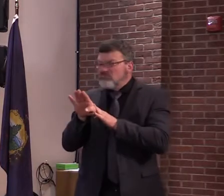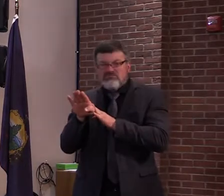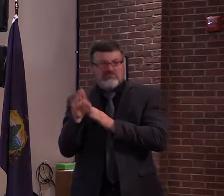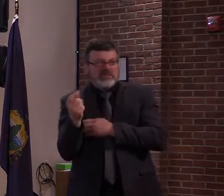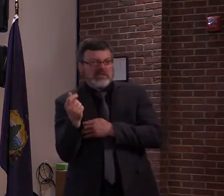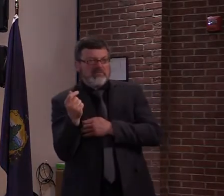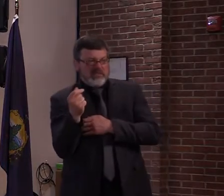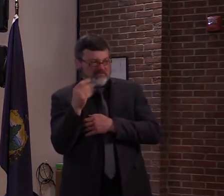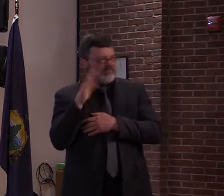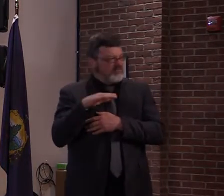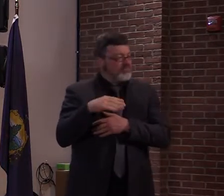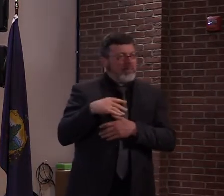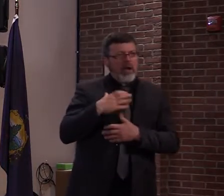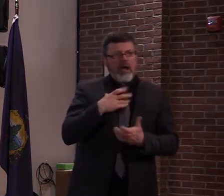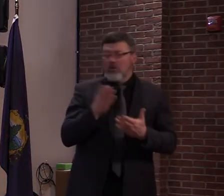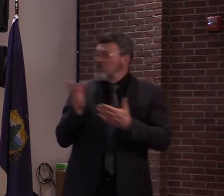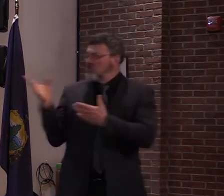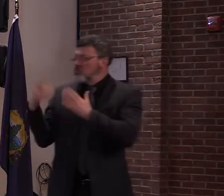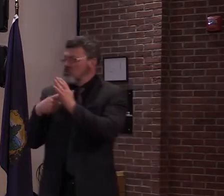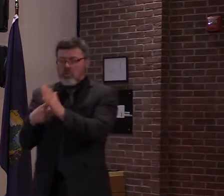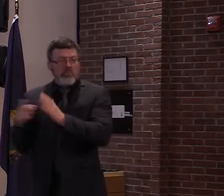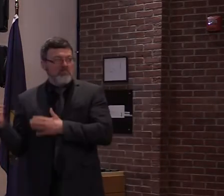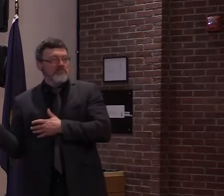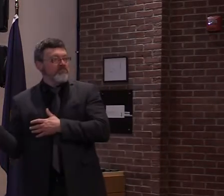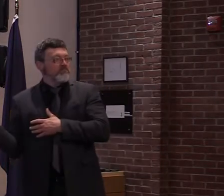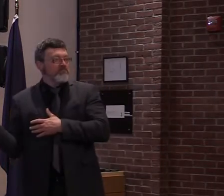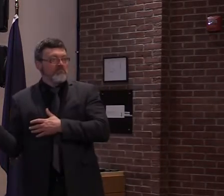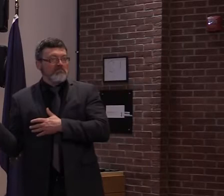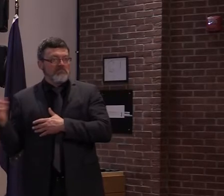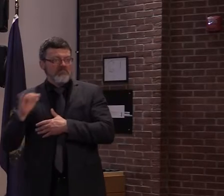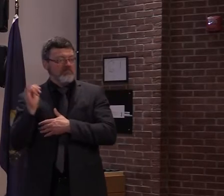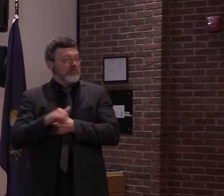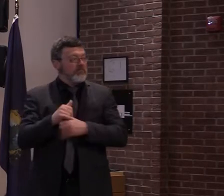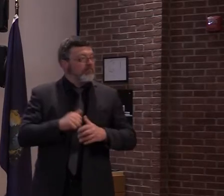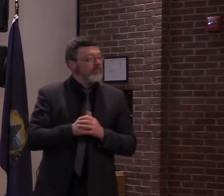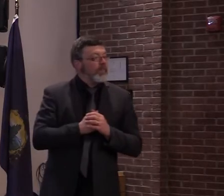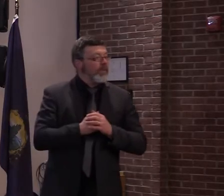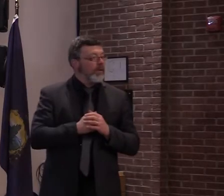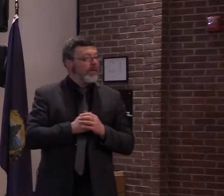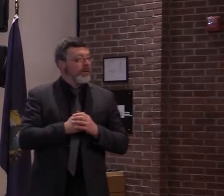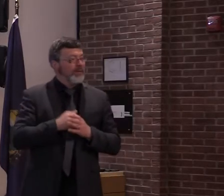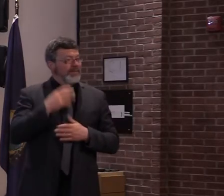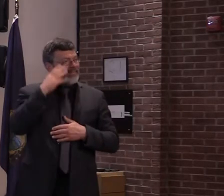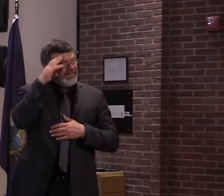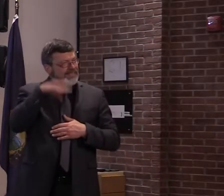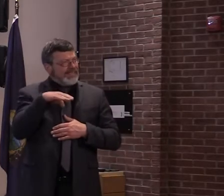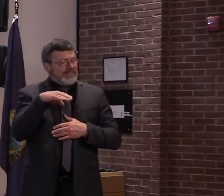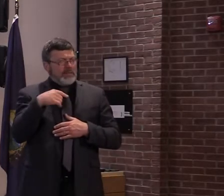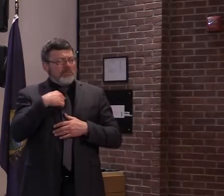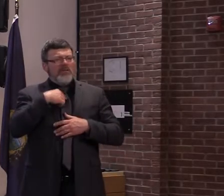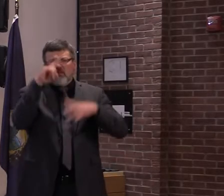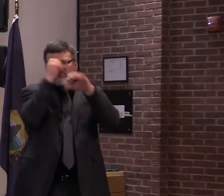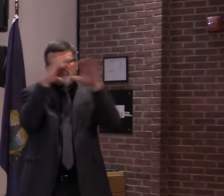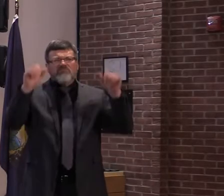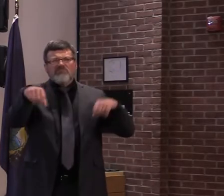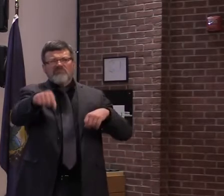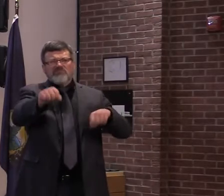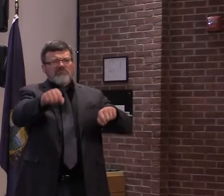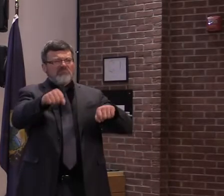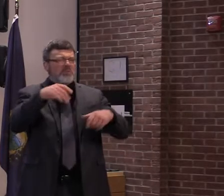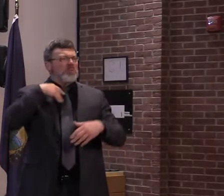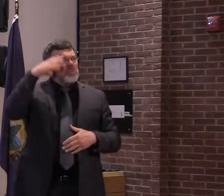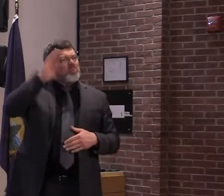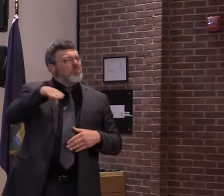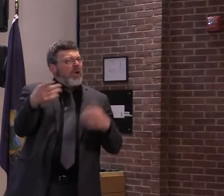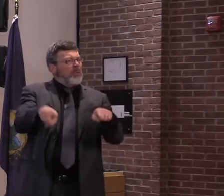to monitor our data very closely. However, this is not unexpected with this subvariant, which is even more